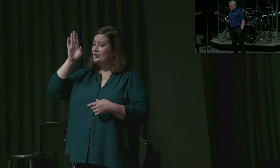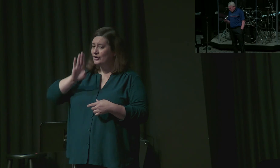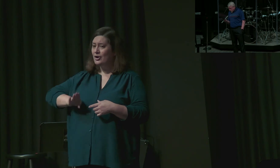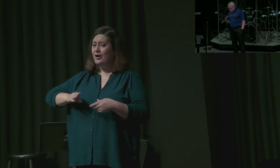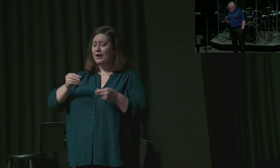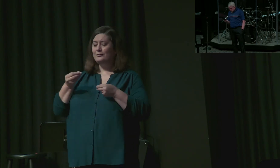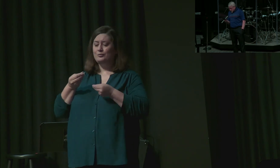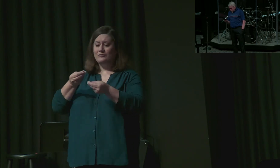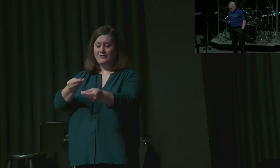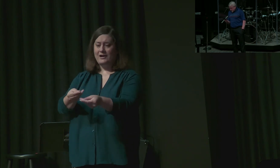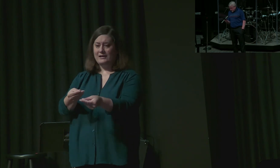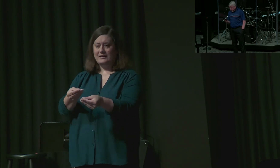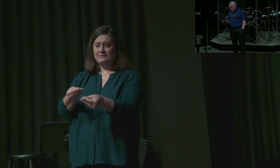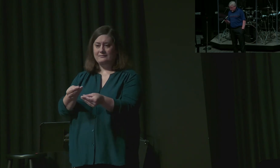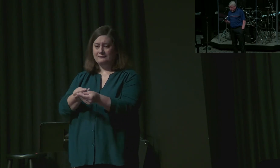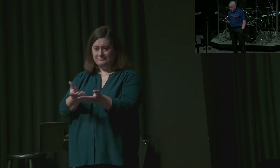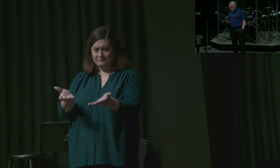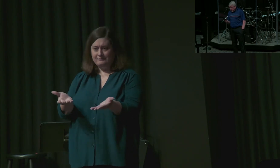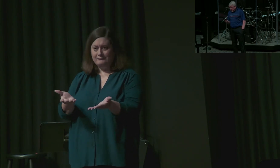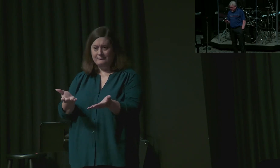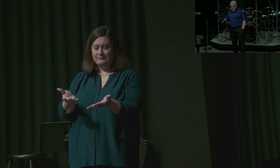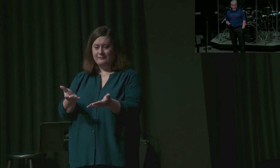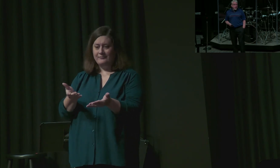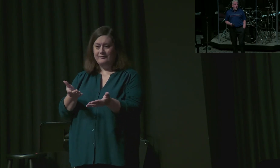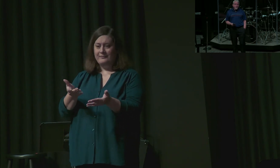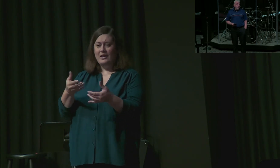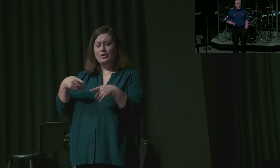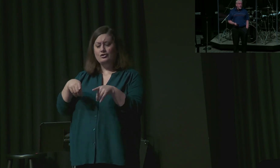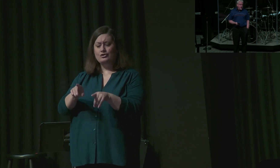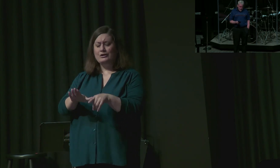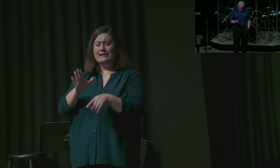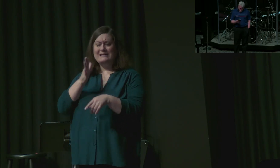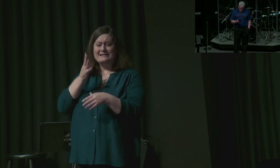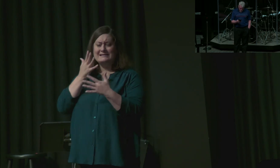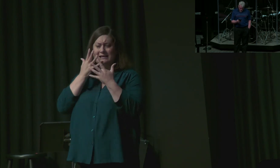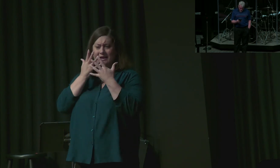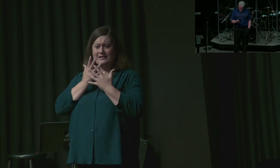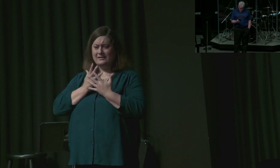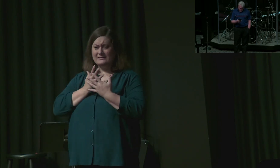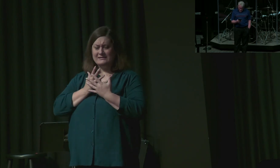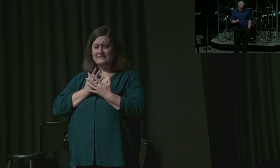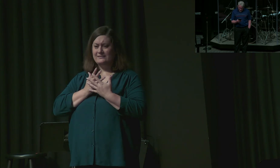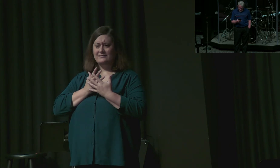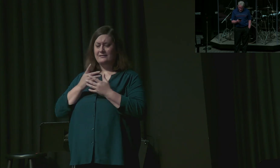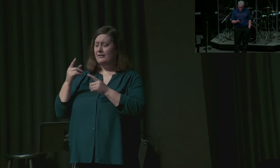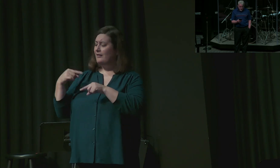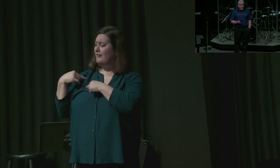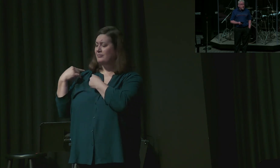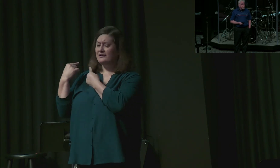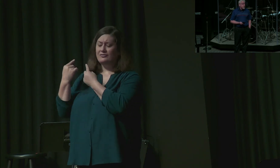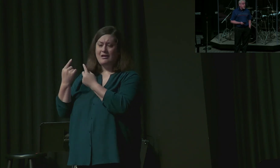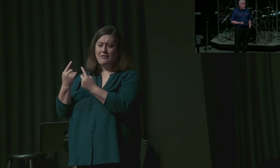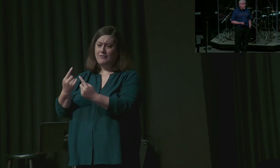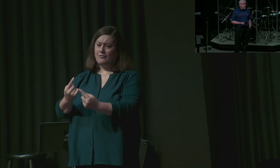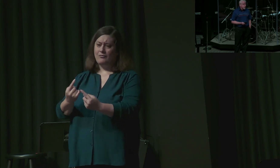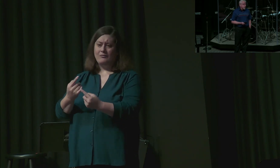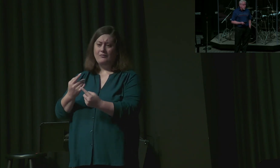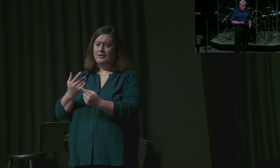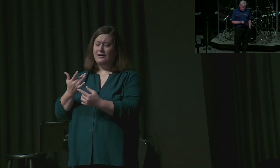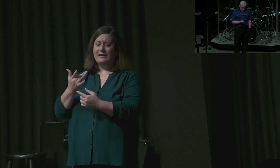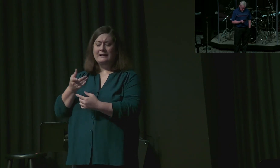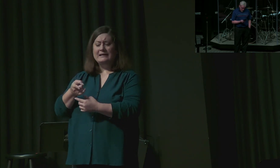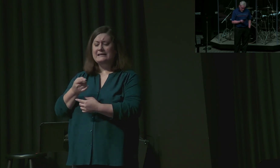his long sadness. Jacob, after all these years, still has an empty place in his heart